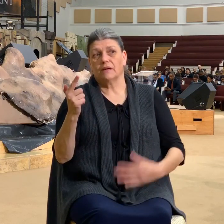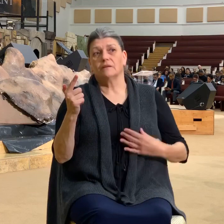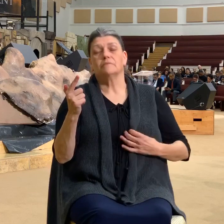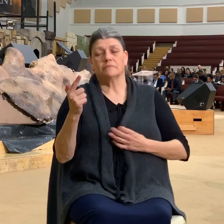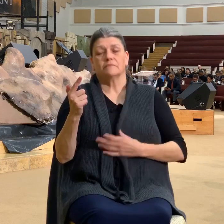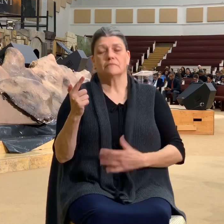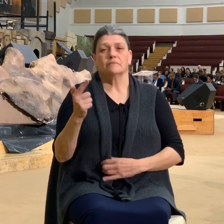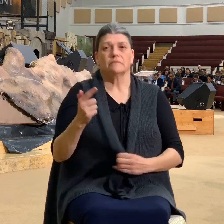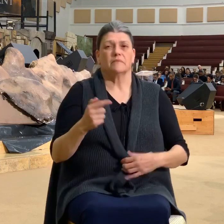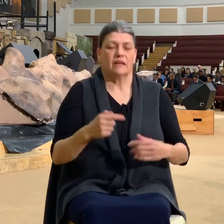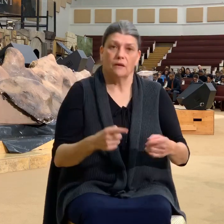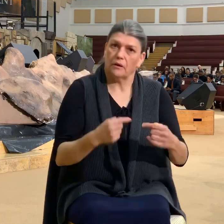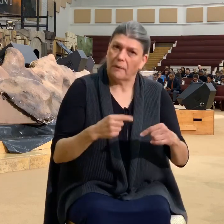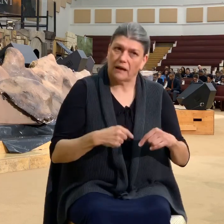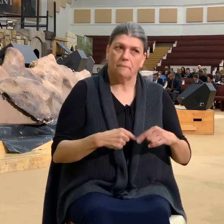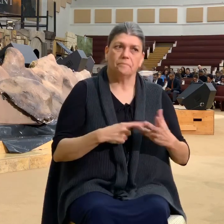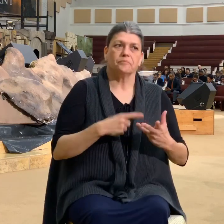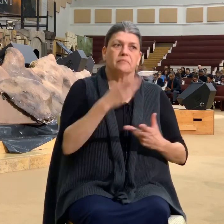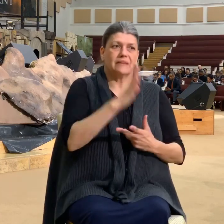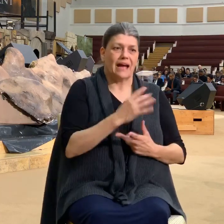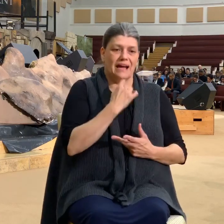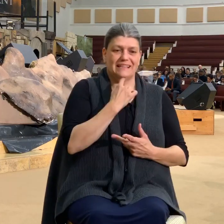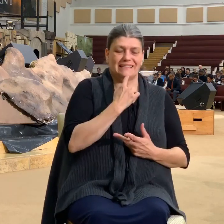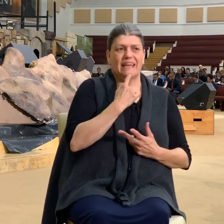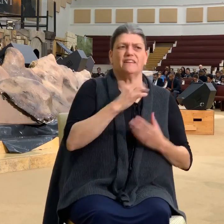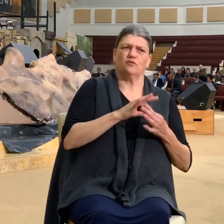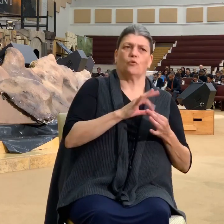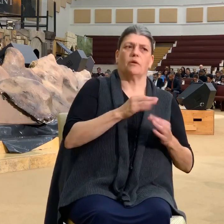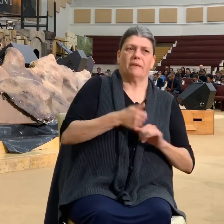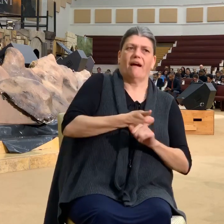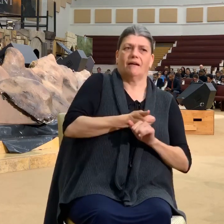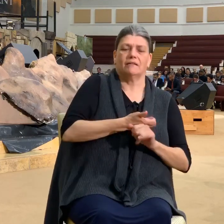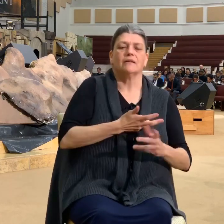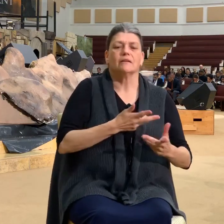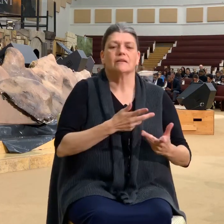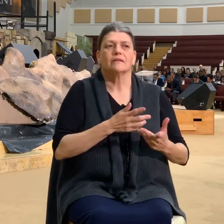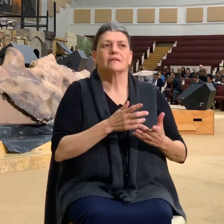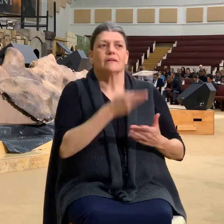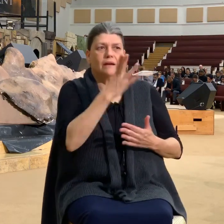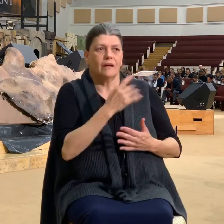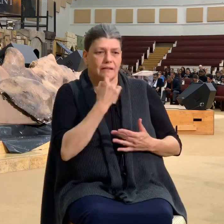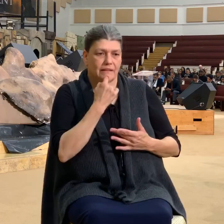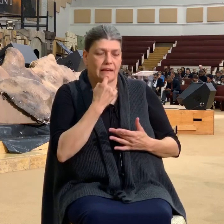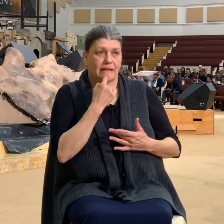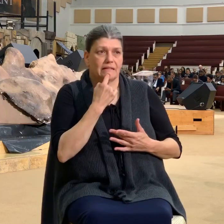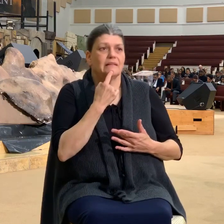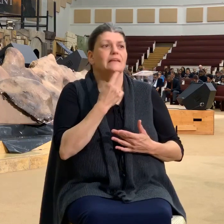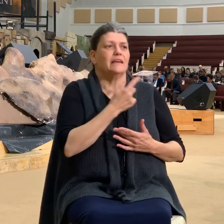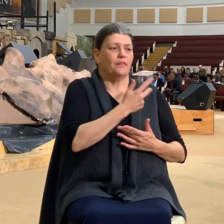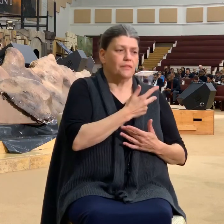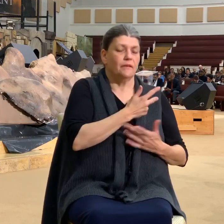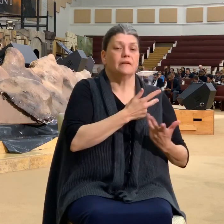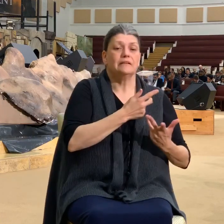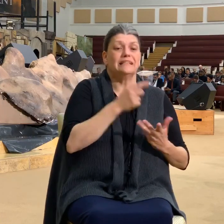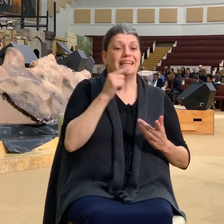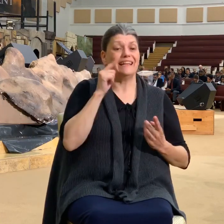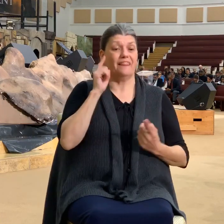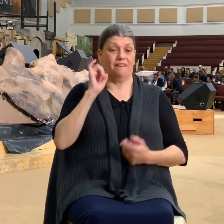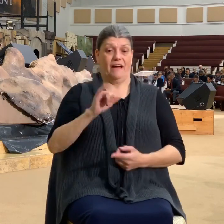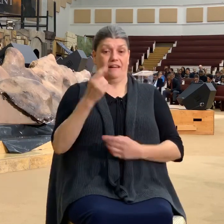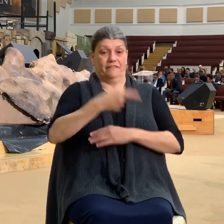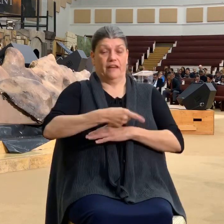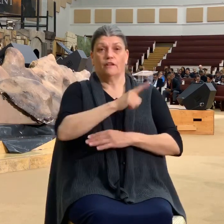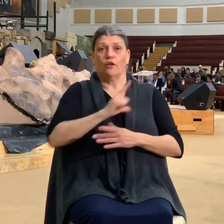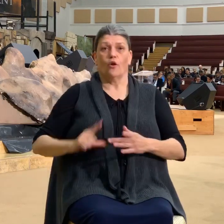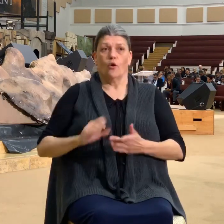21. Let's back up. God is saying what he's going to do in 3 and 18. In that day the Lord will take